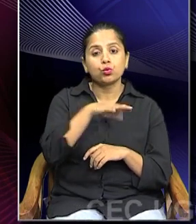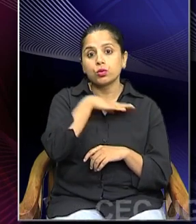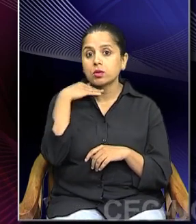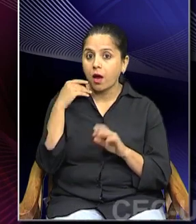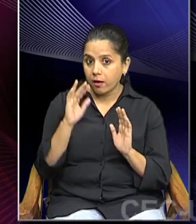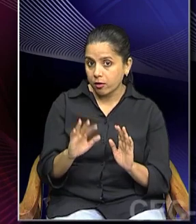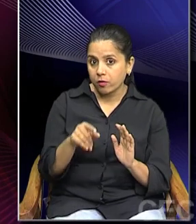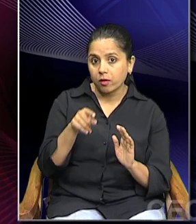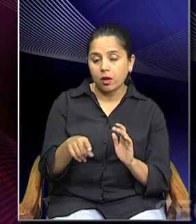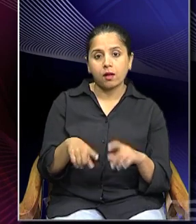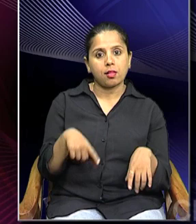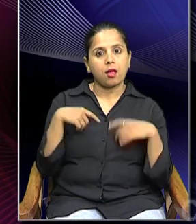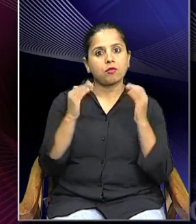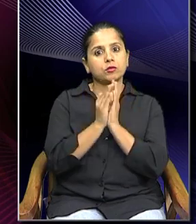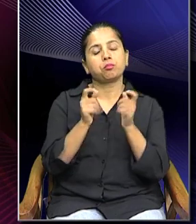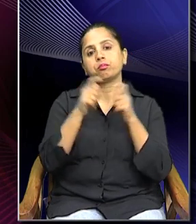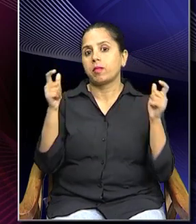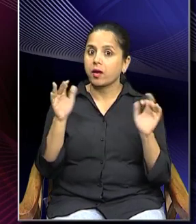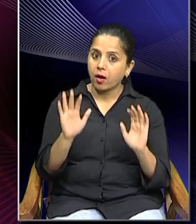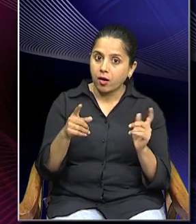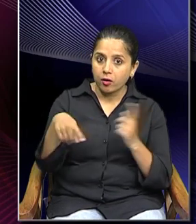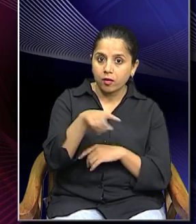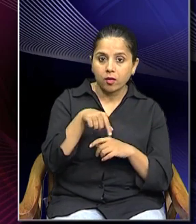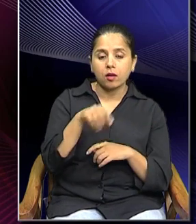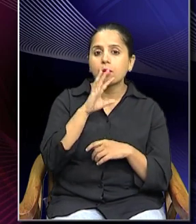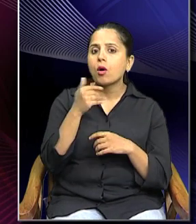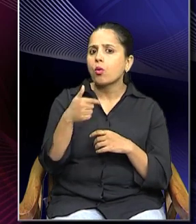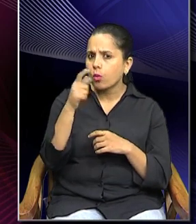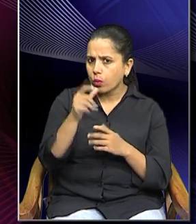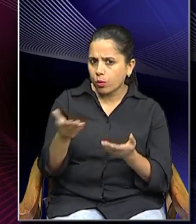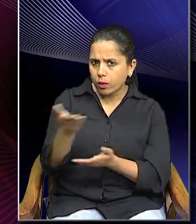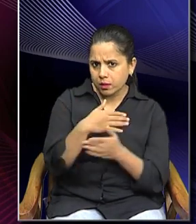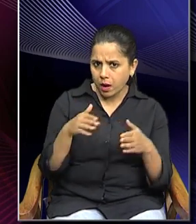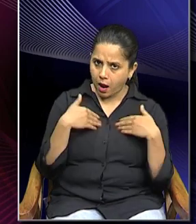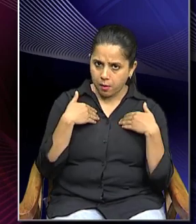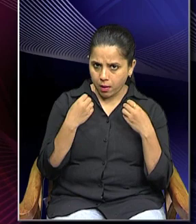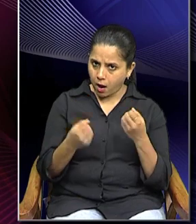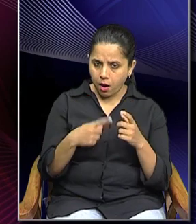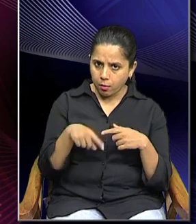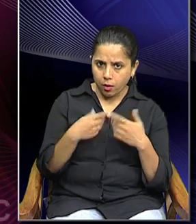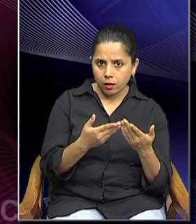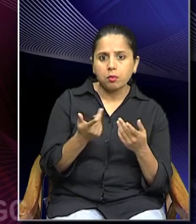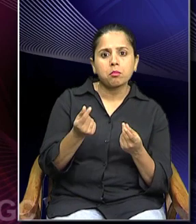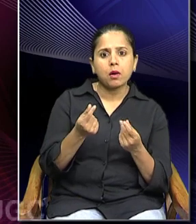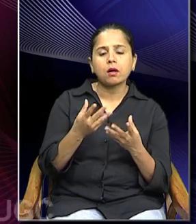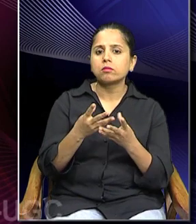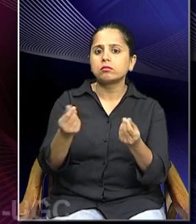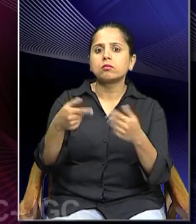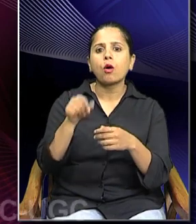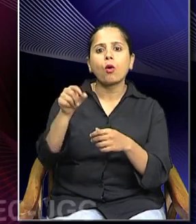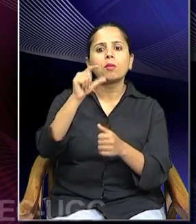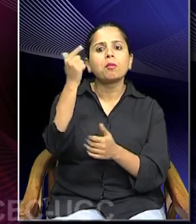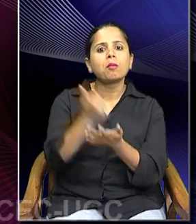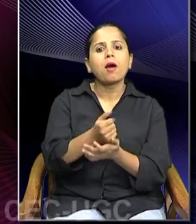a huge life insurance, are the left ones going to be happy about it because the money is going to be credited to the